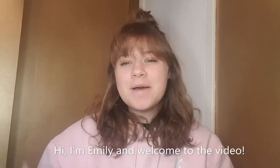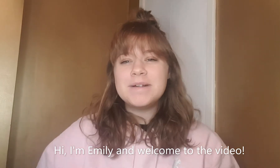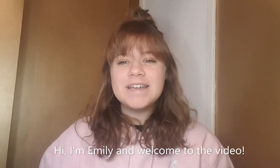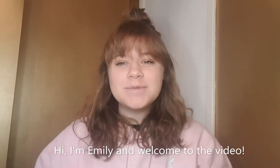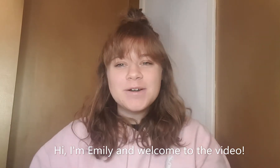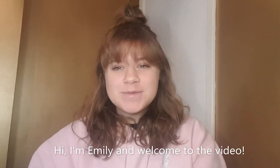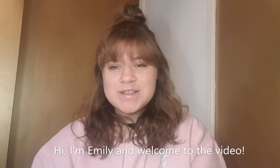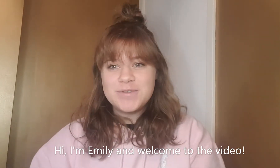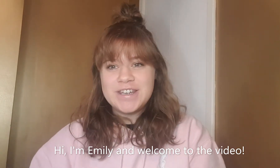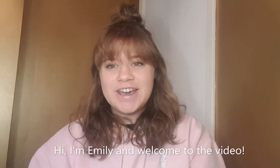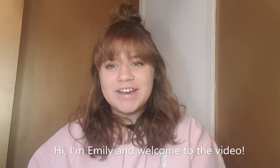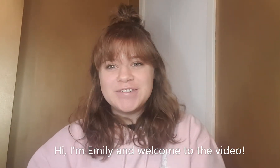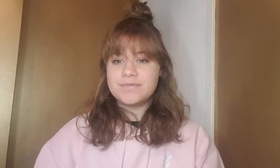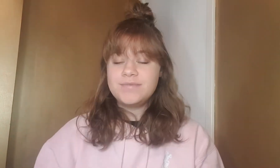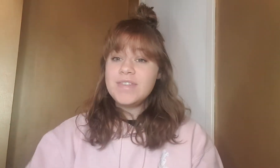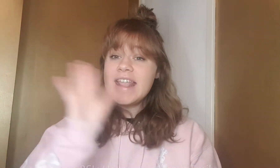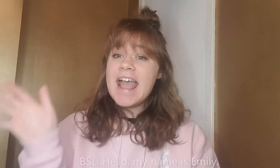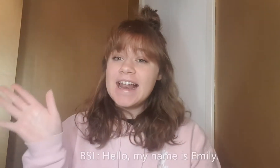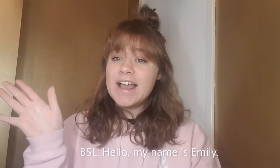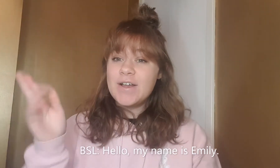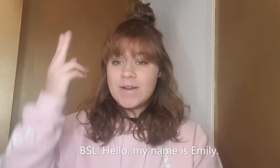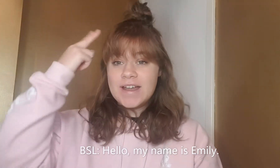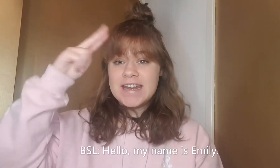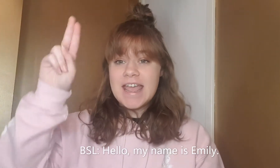Emily and welcome to the video.